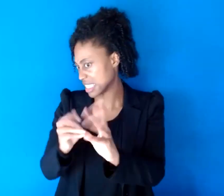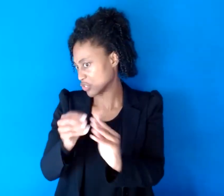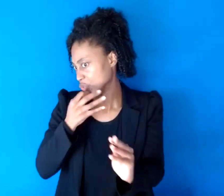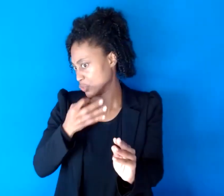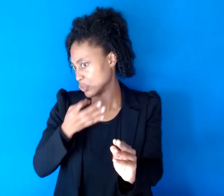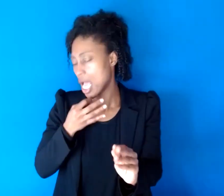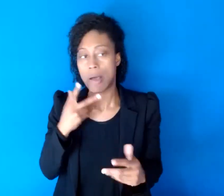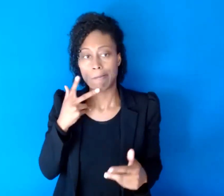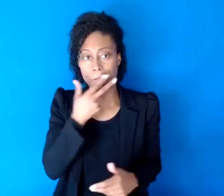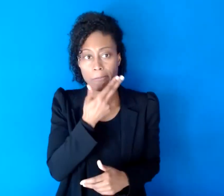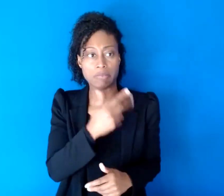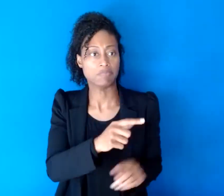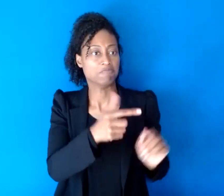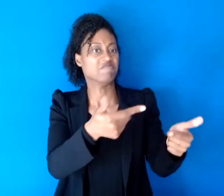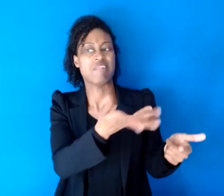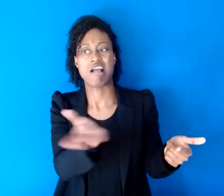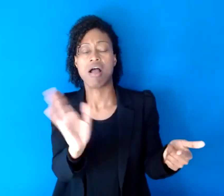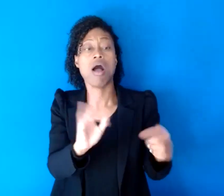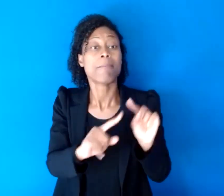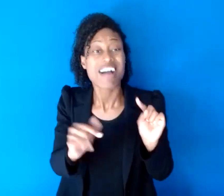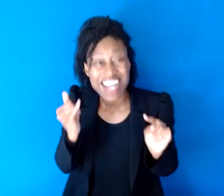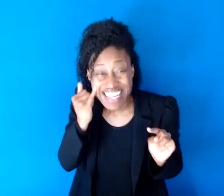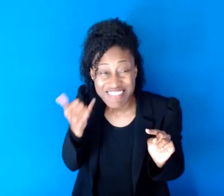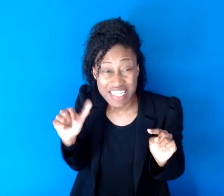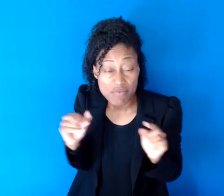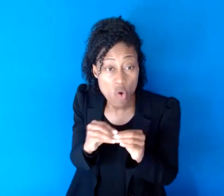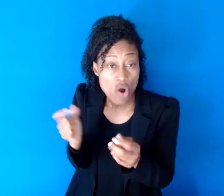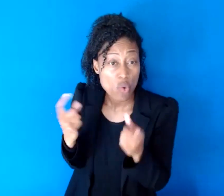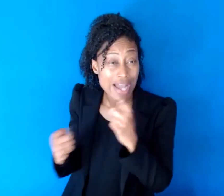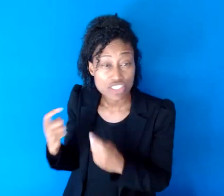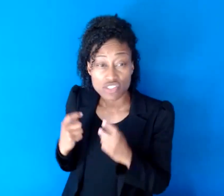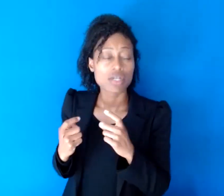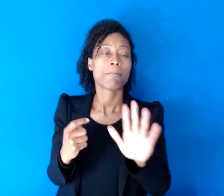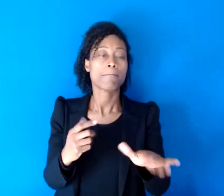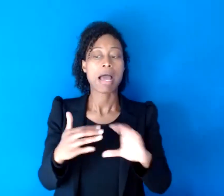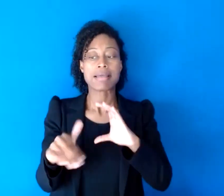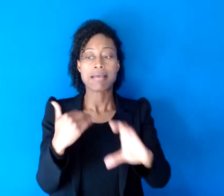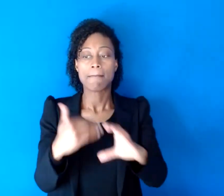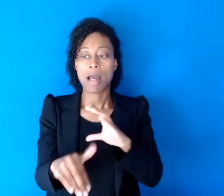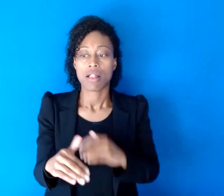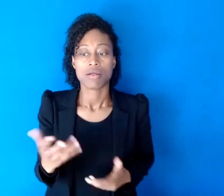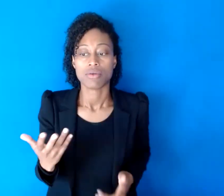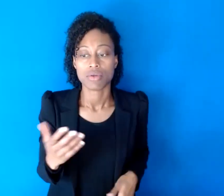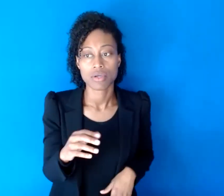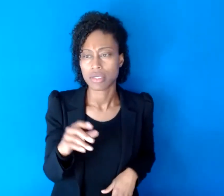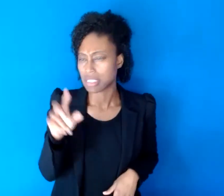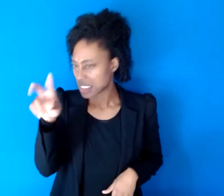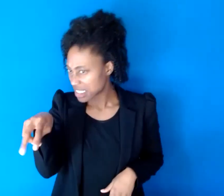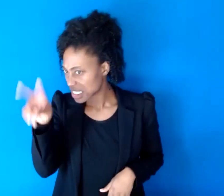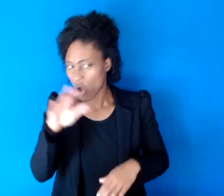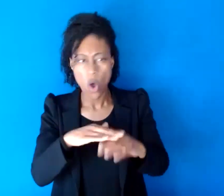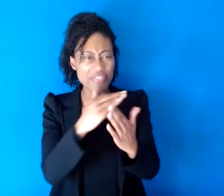anymore. But if you have any questions, anything, my email is somewhere on the